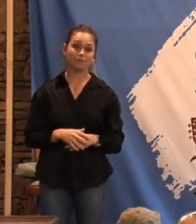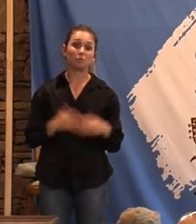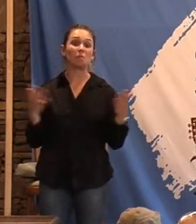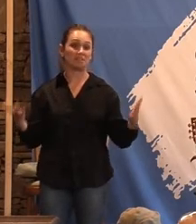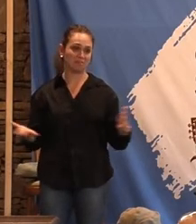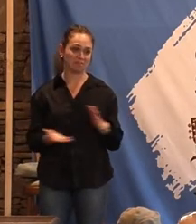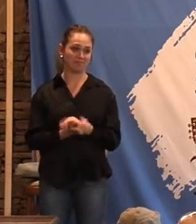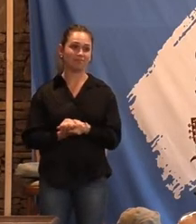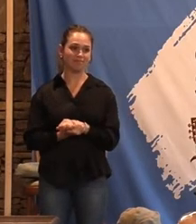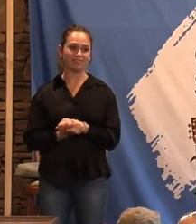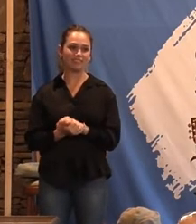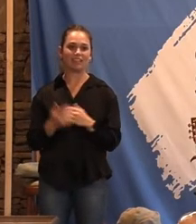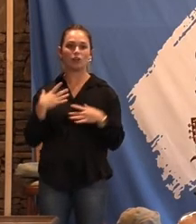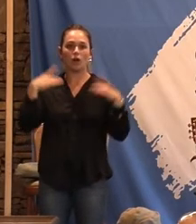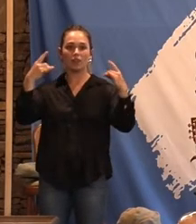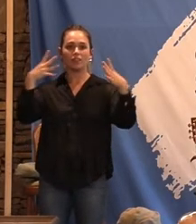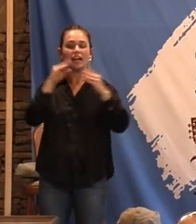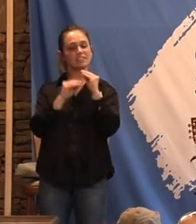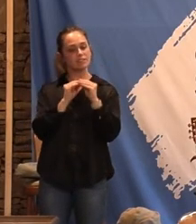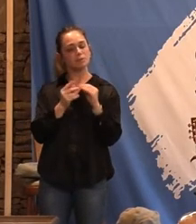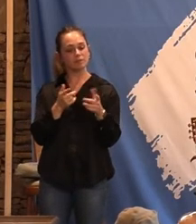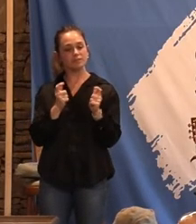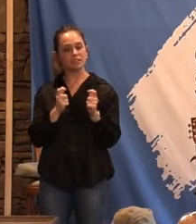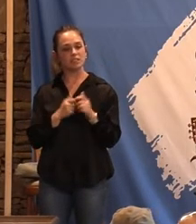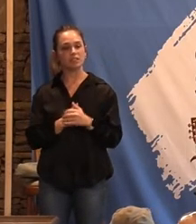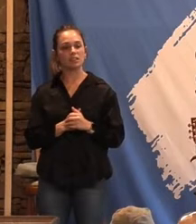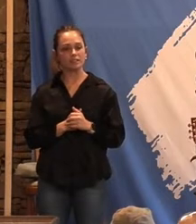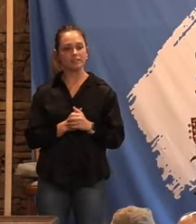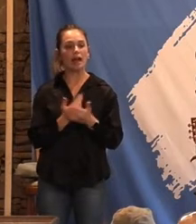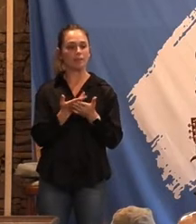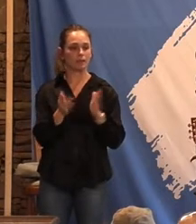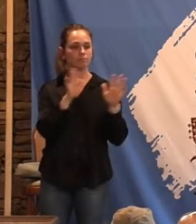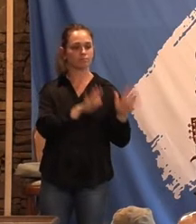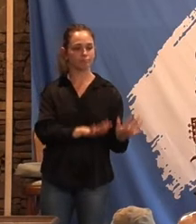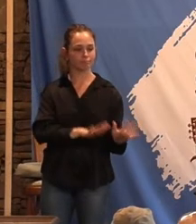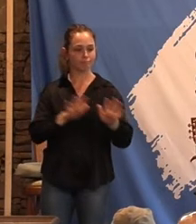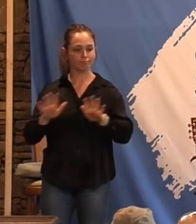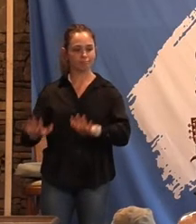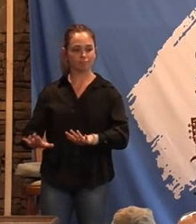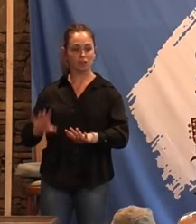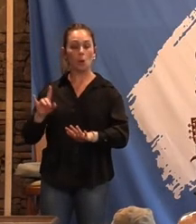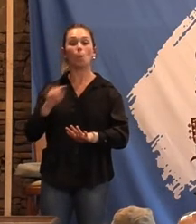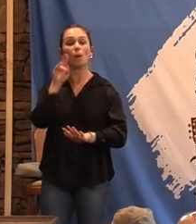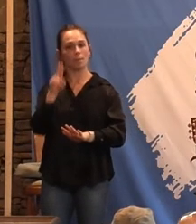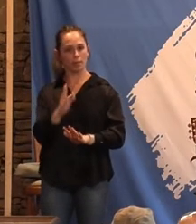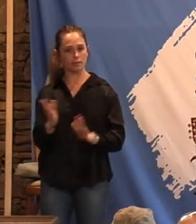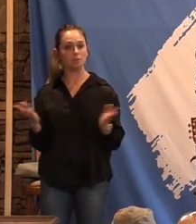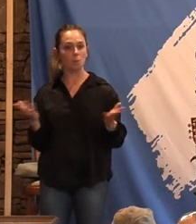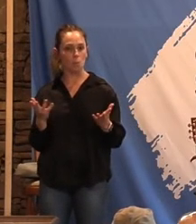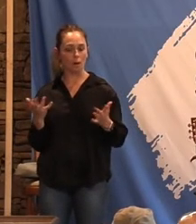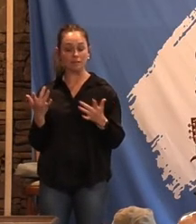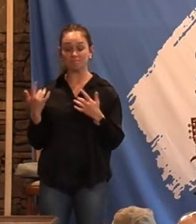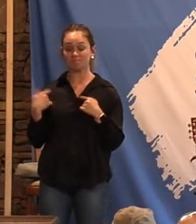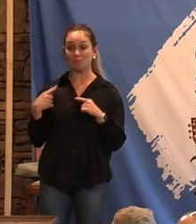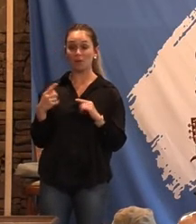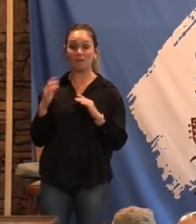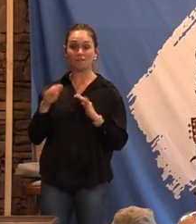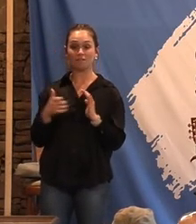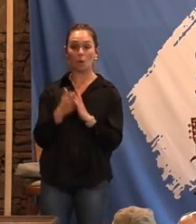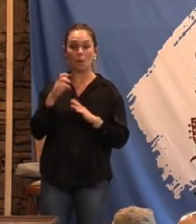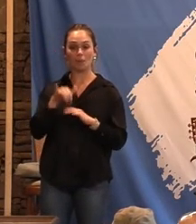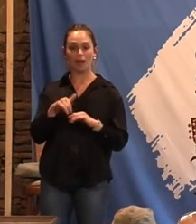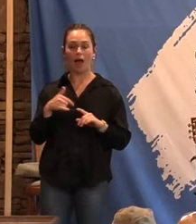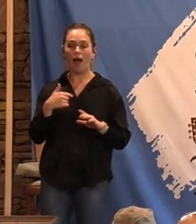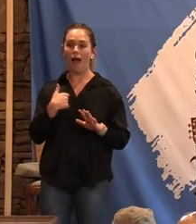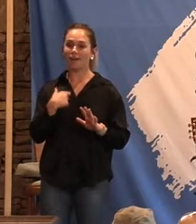Well, they got the lights back on pretty quickly and things calmed down. One blessing, in the middle of all that commotion,